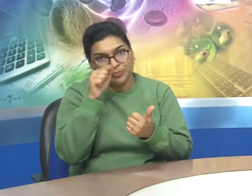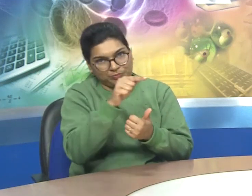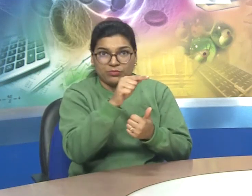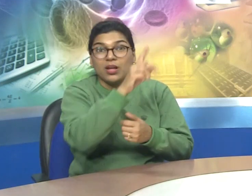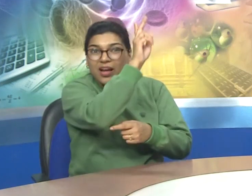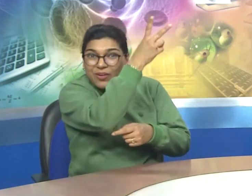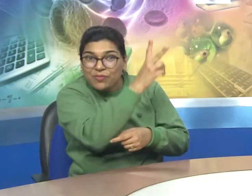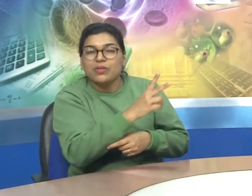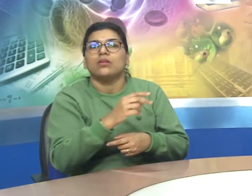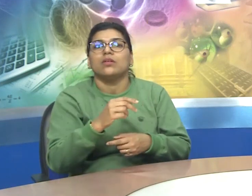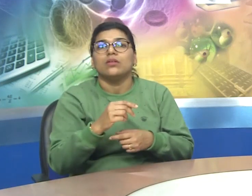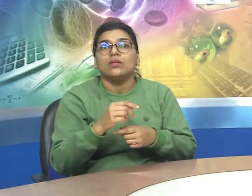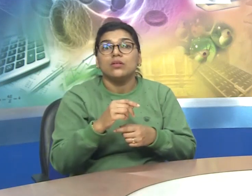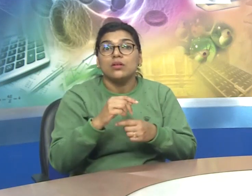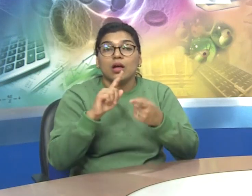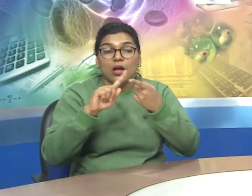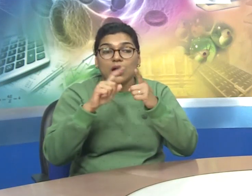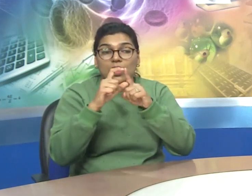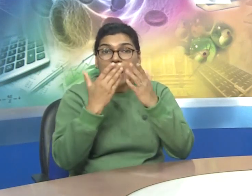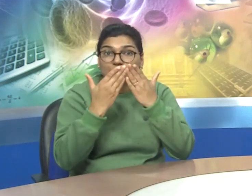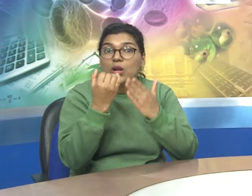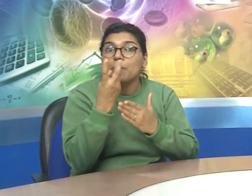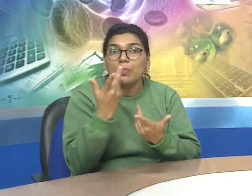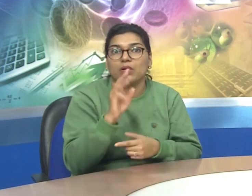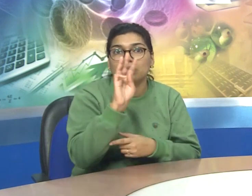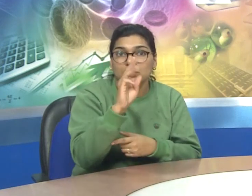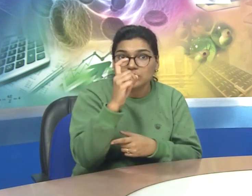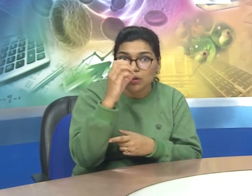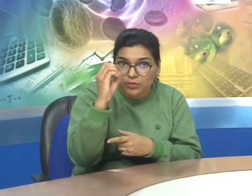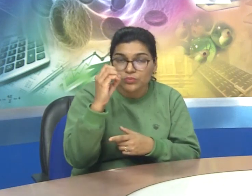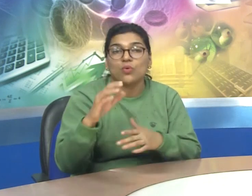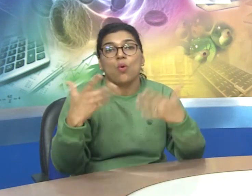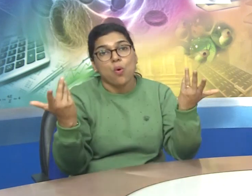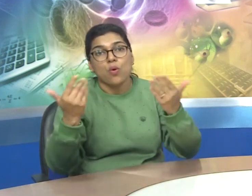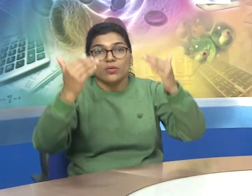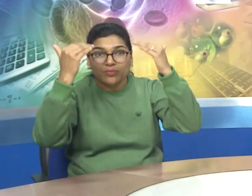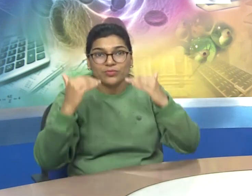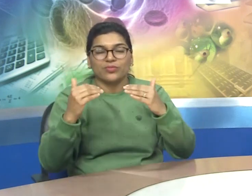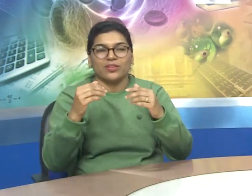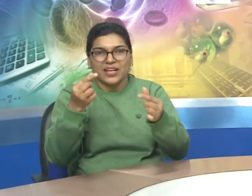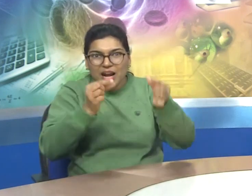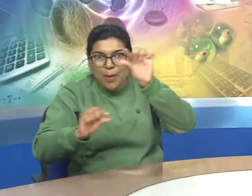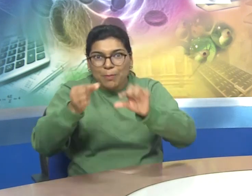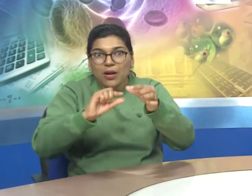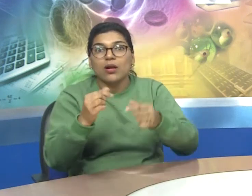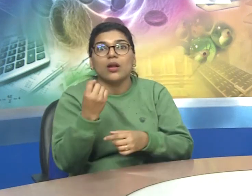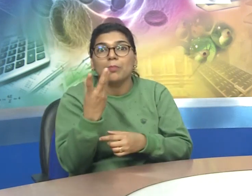and all over the world as well. And similarly for chemistry, the